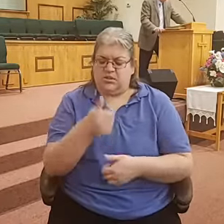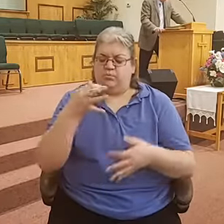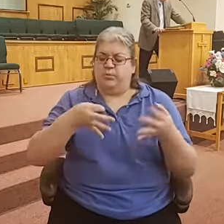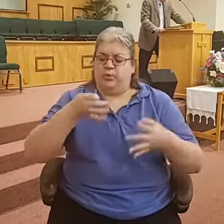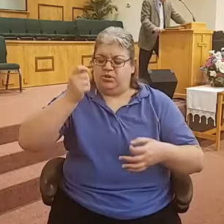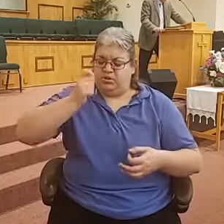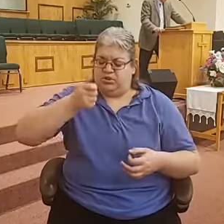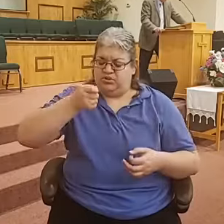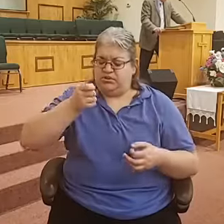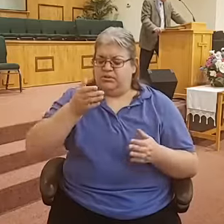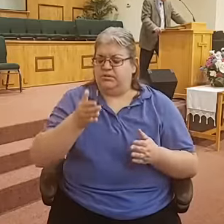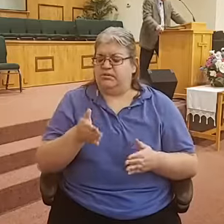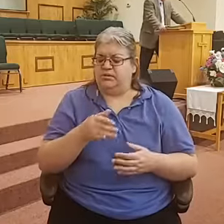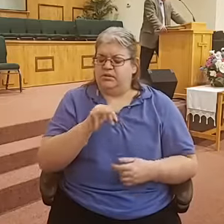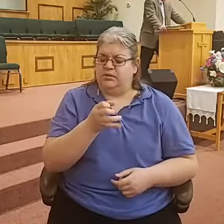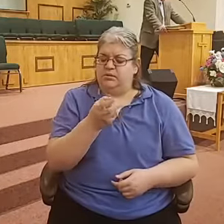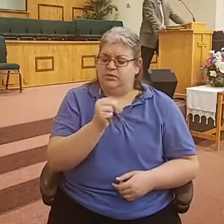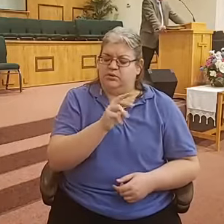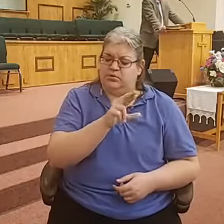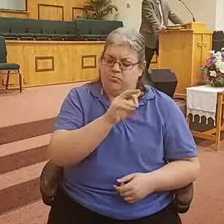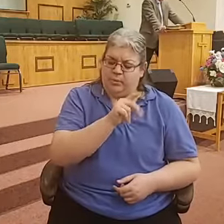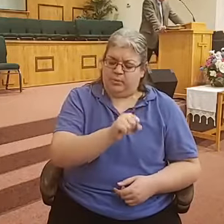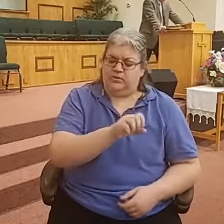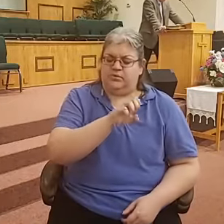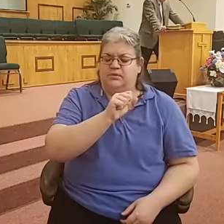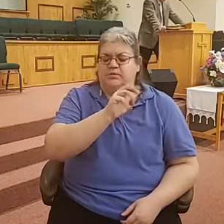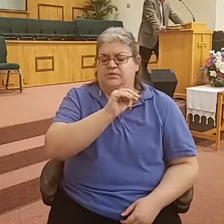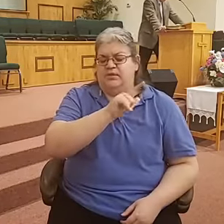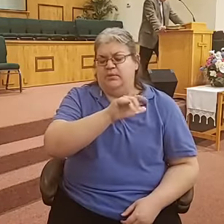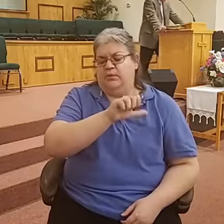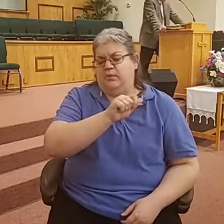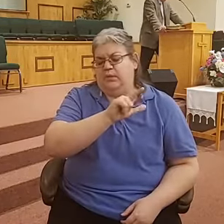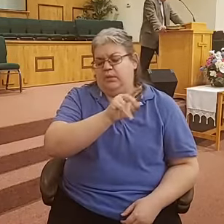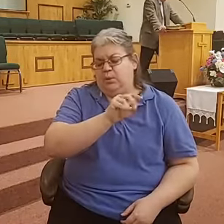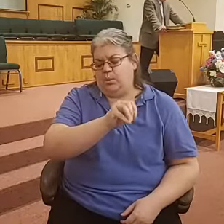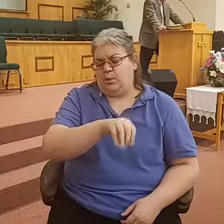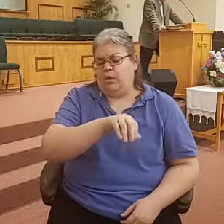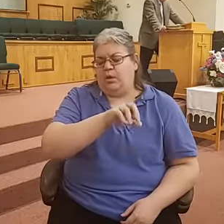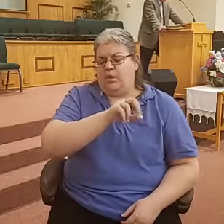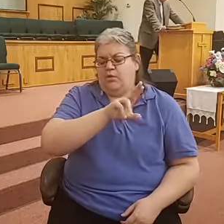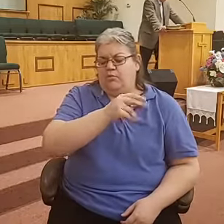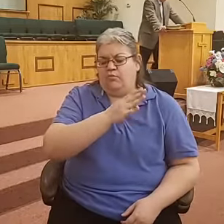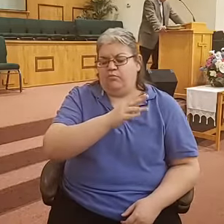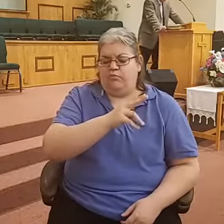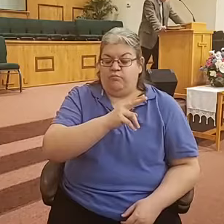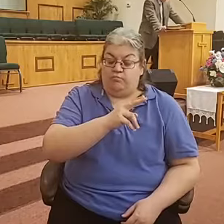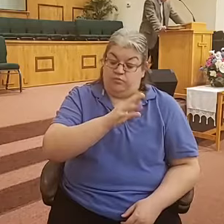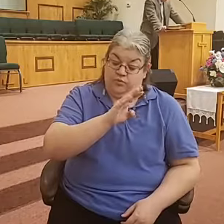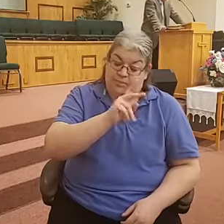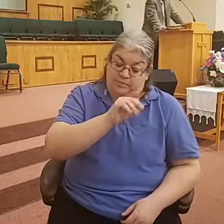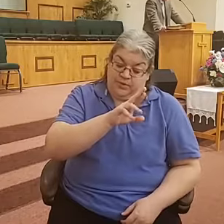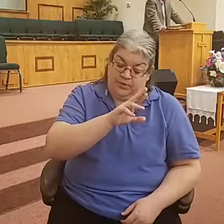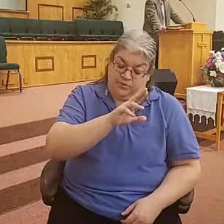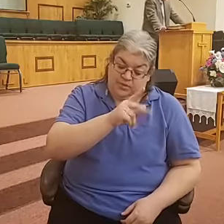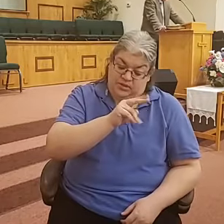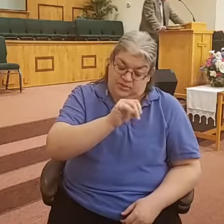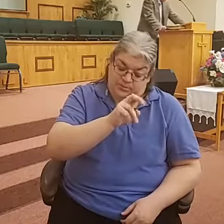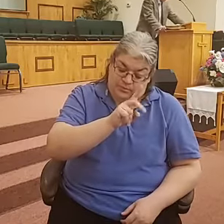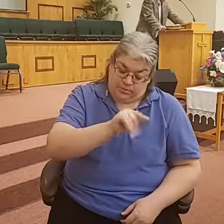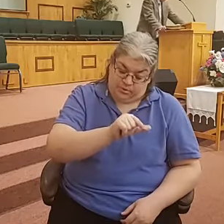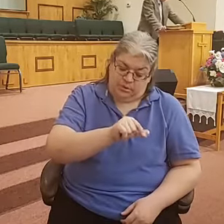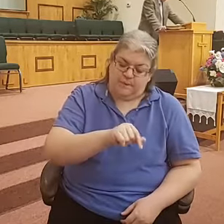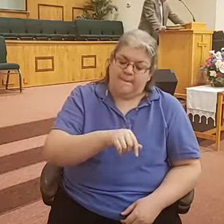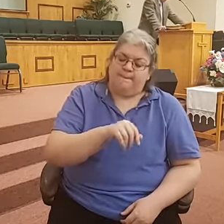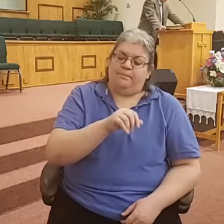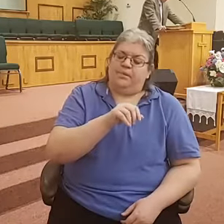justices, John Roberts, Samuel Alito, Stephen Breyer, Ruth Bader Ginsburg, Brett Kavanaugh, Sonia Sotomayor, Elena